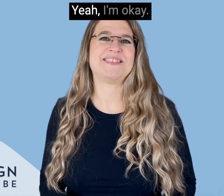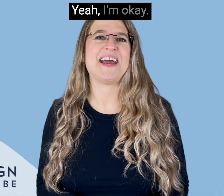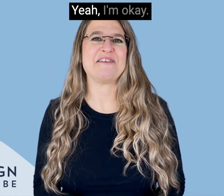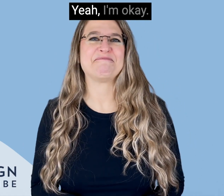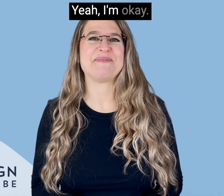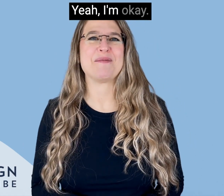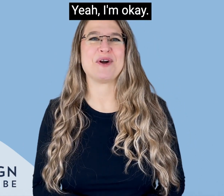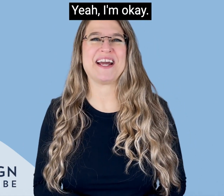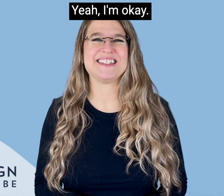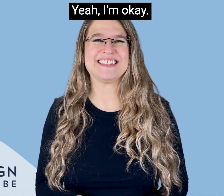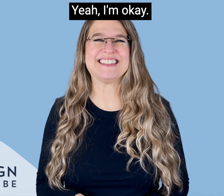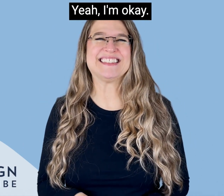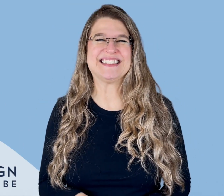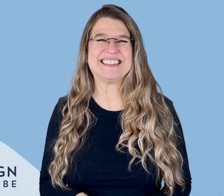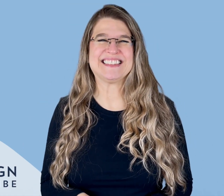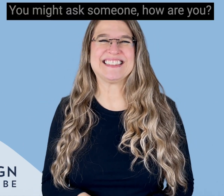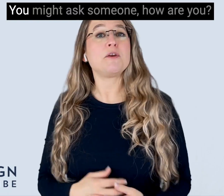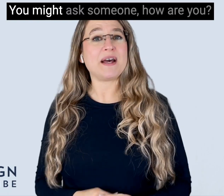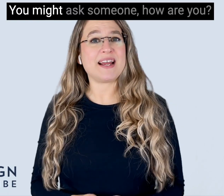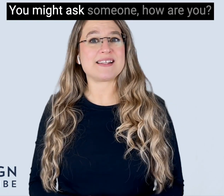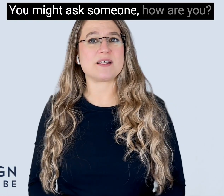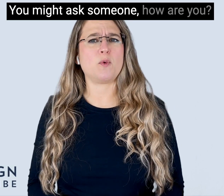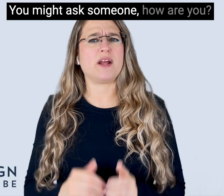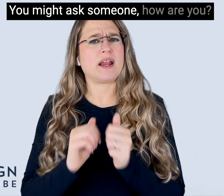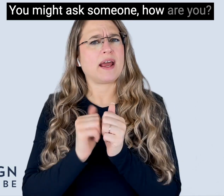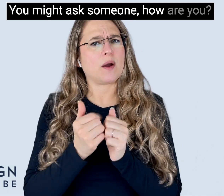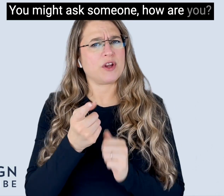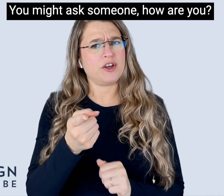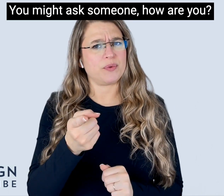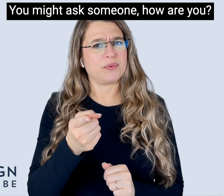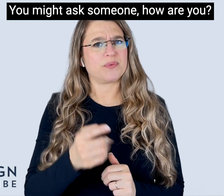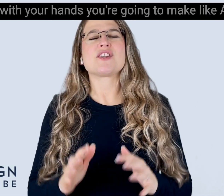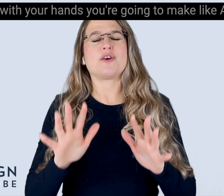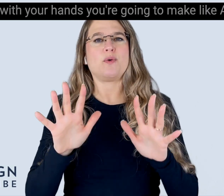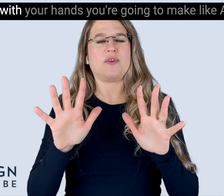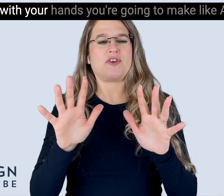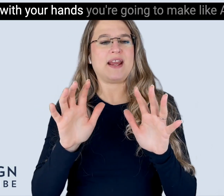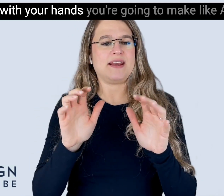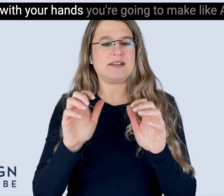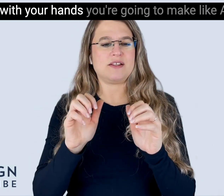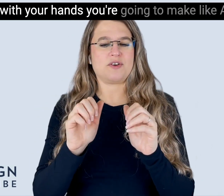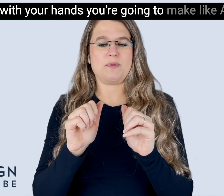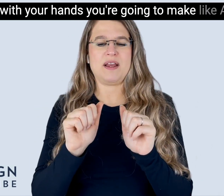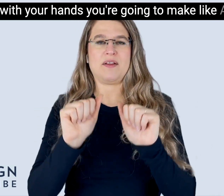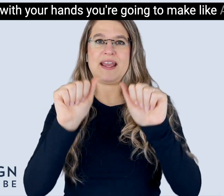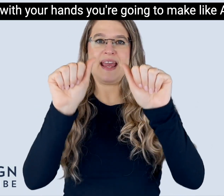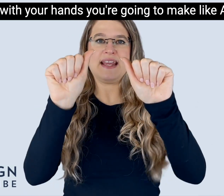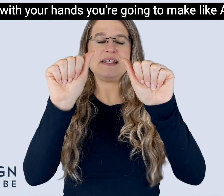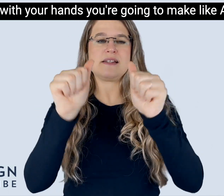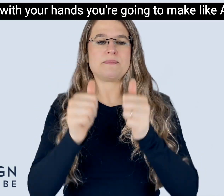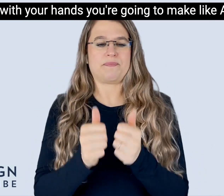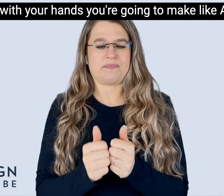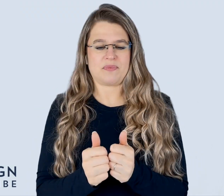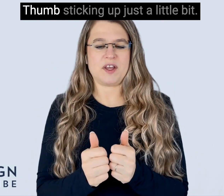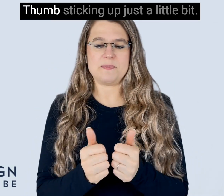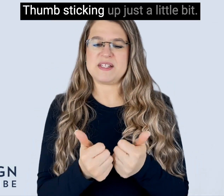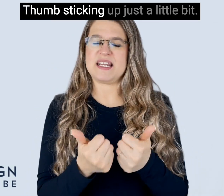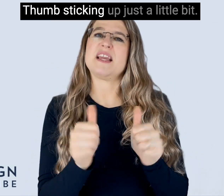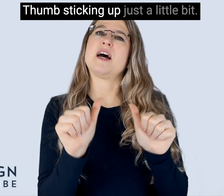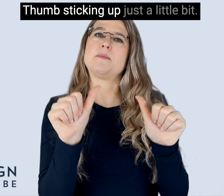Yeah, I'm okay. You might ask someone, how are you? So with your hands, you're going to make like A's, thumb sticking up just